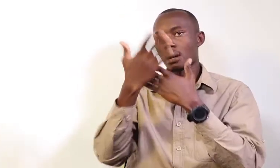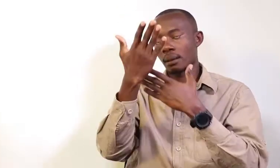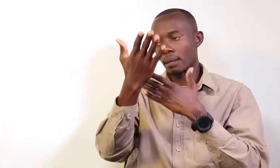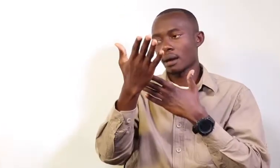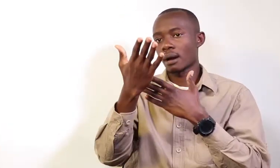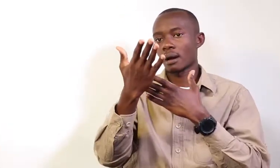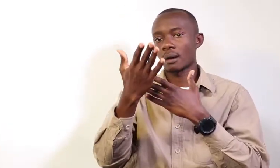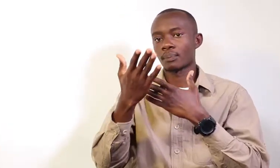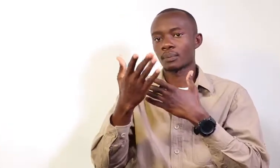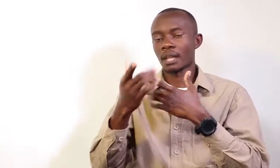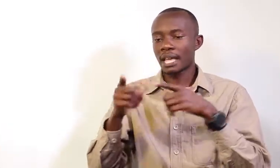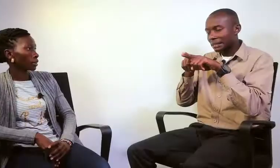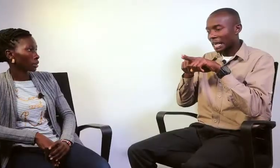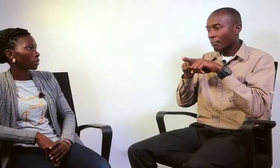on blackboard.